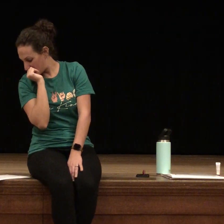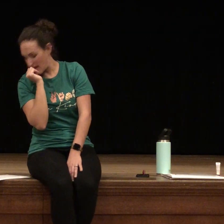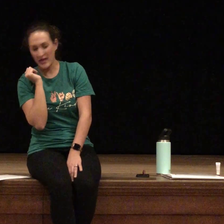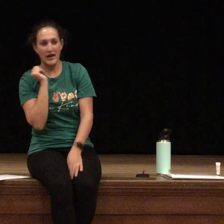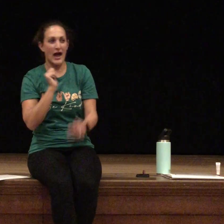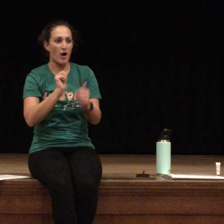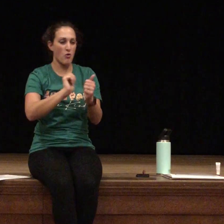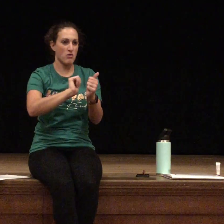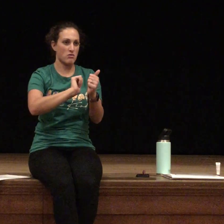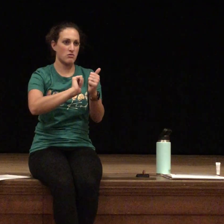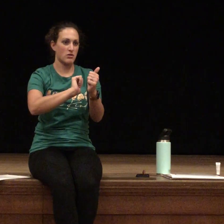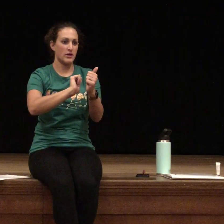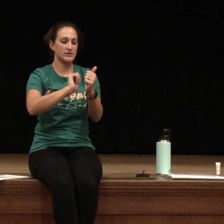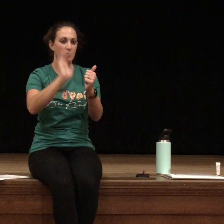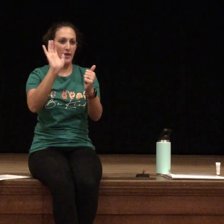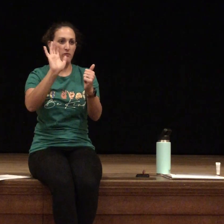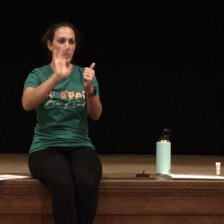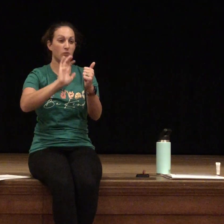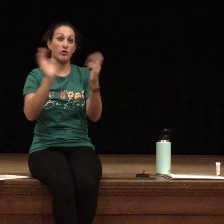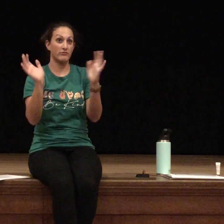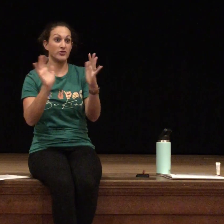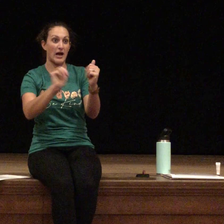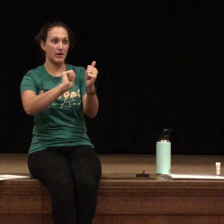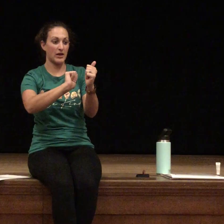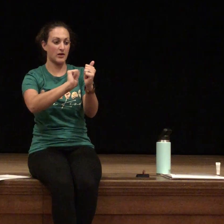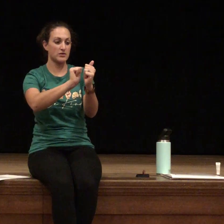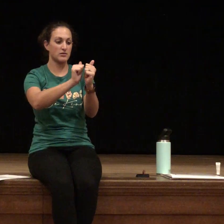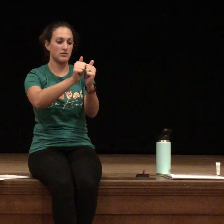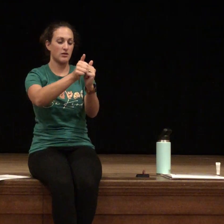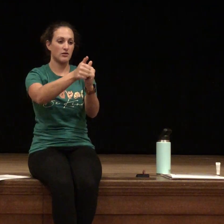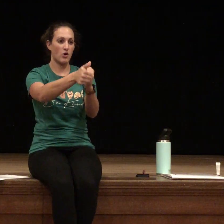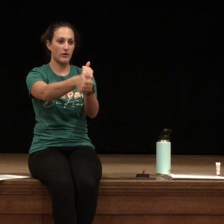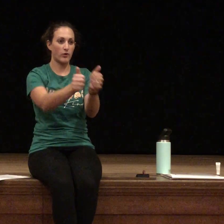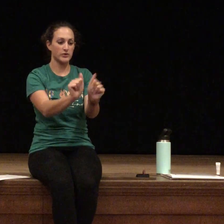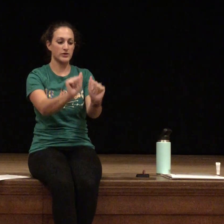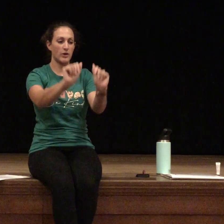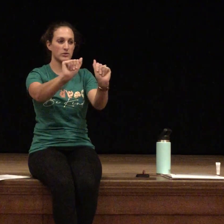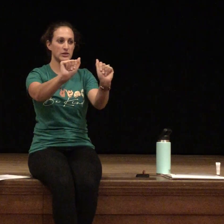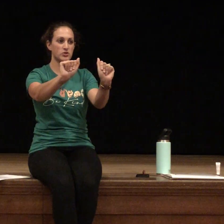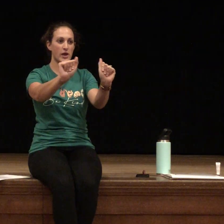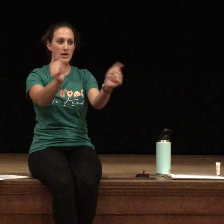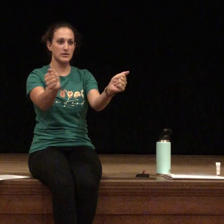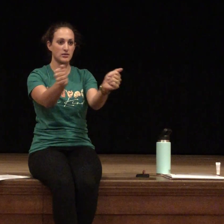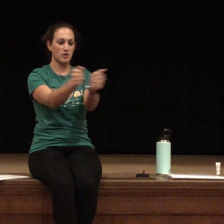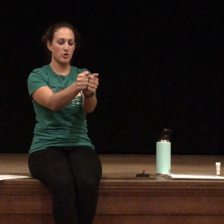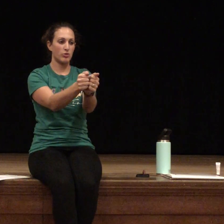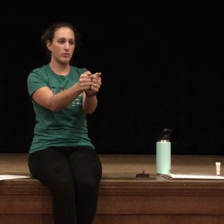And then how is going to be that right, your dominant hand going forward. So it's going to be almost like 2 A's, put them